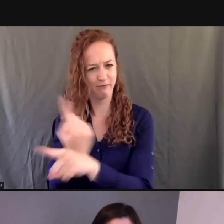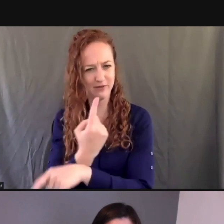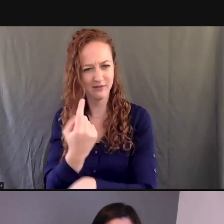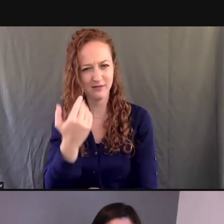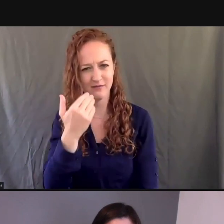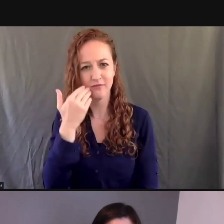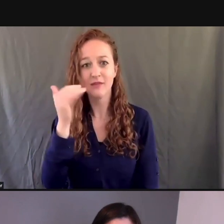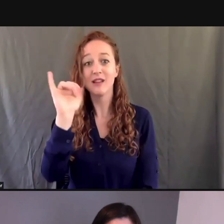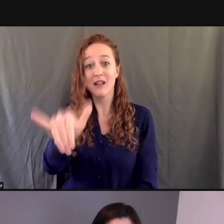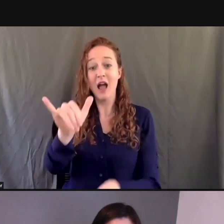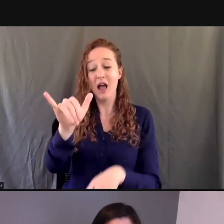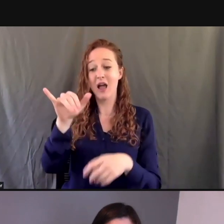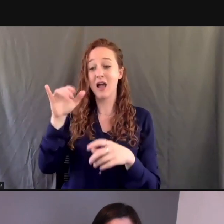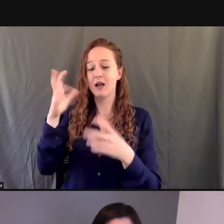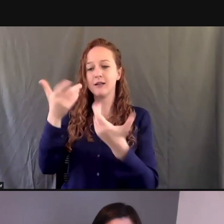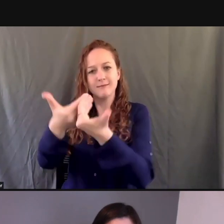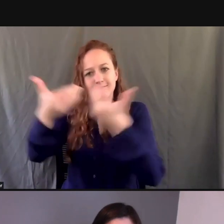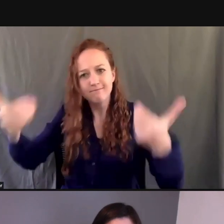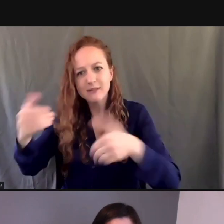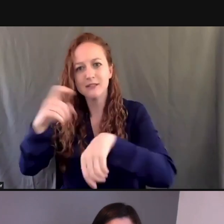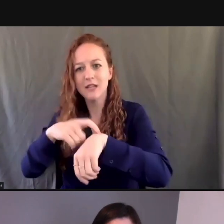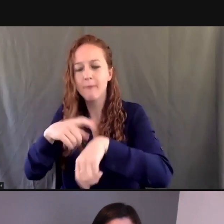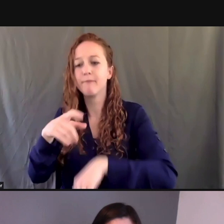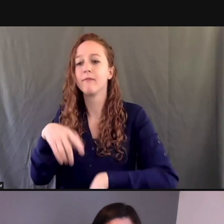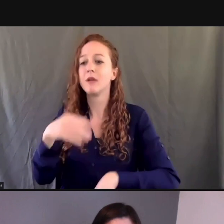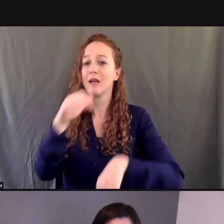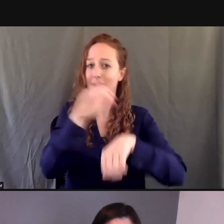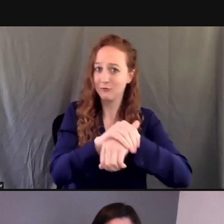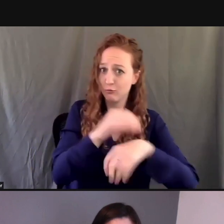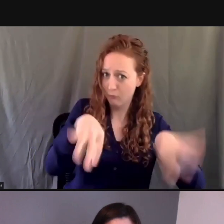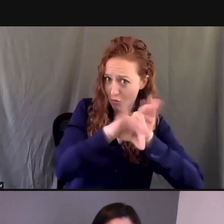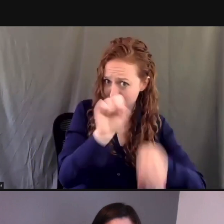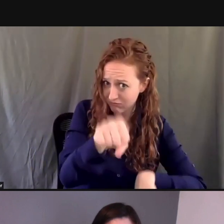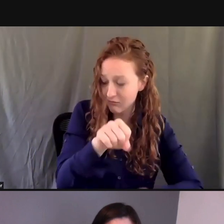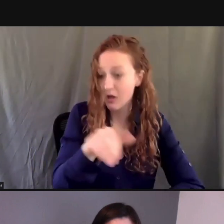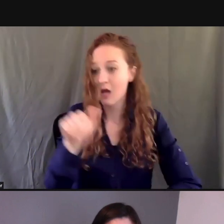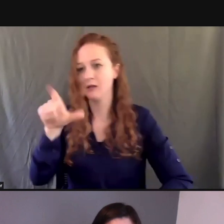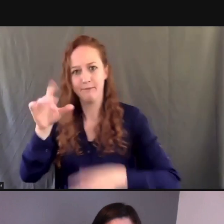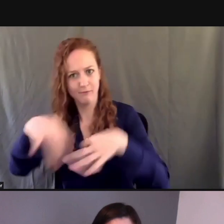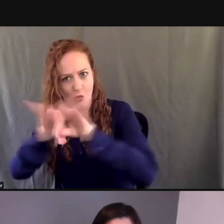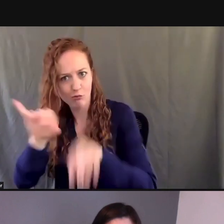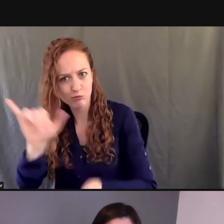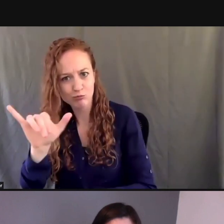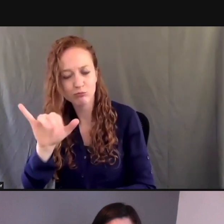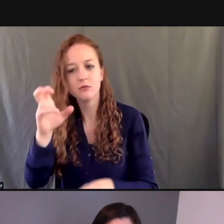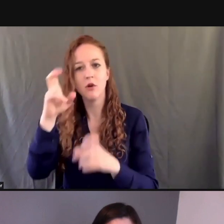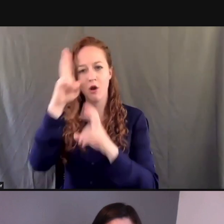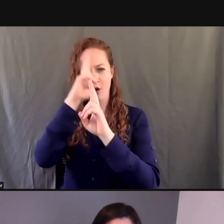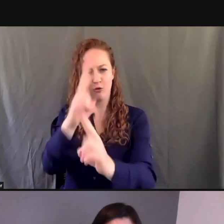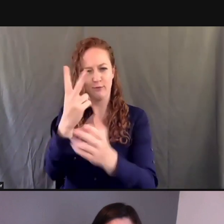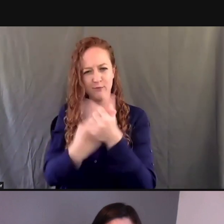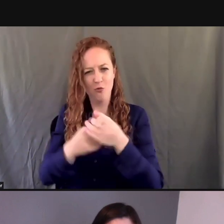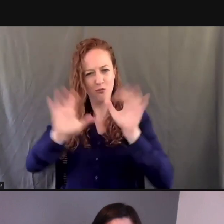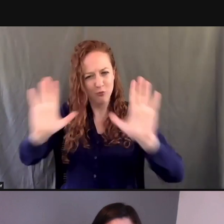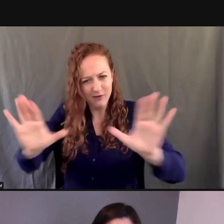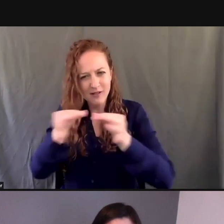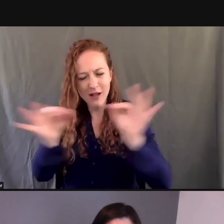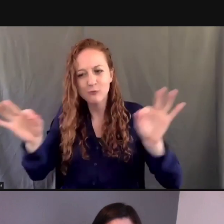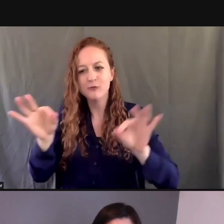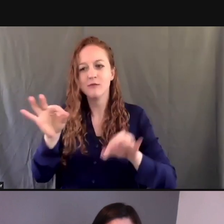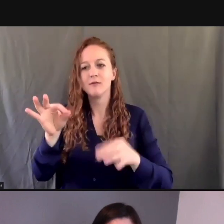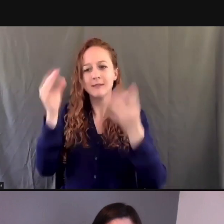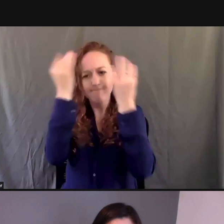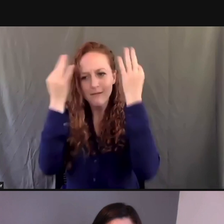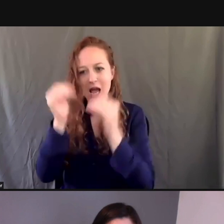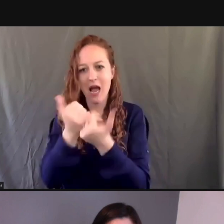It's more like we're trying to assimilate with hearing people. And that just makes it harder for deaf